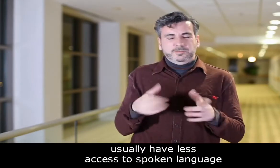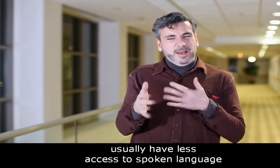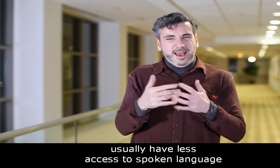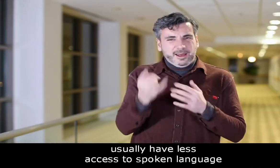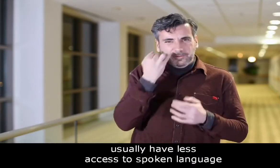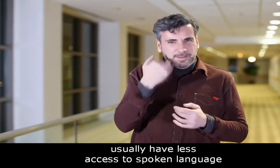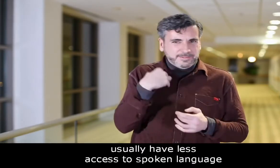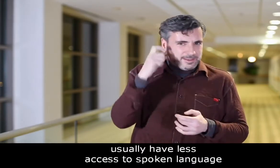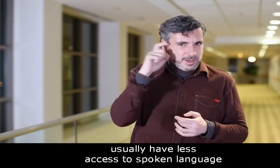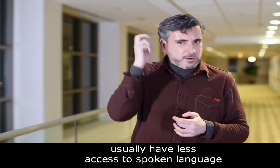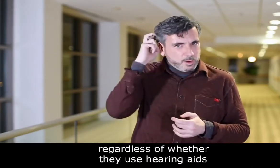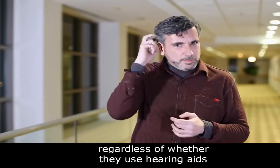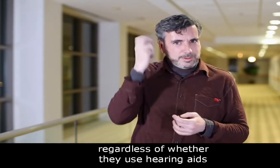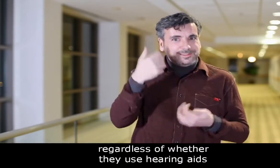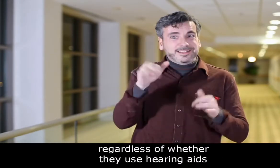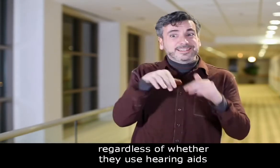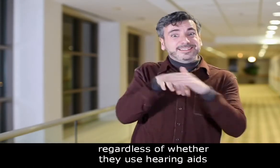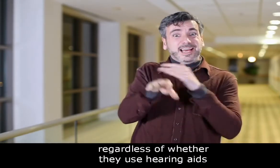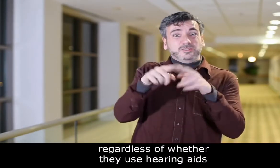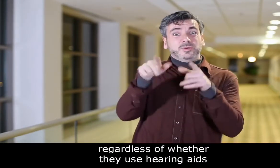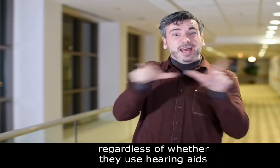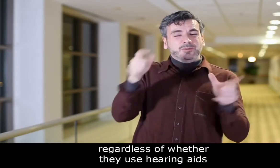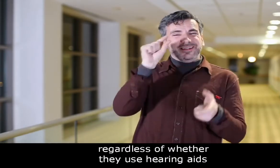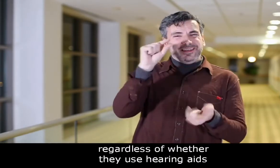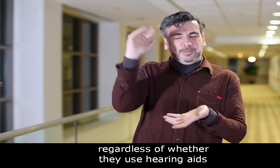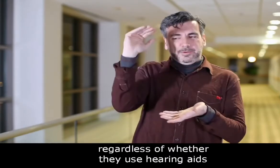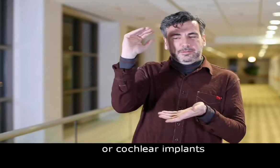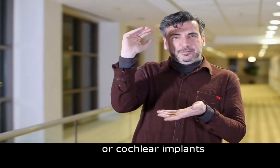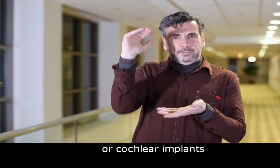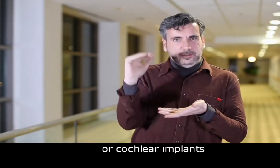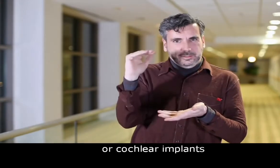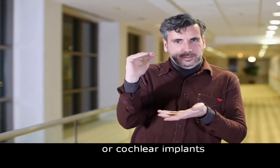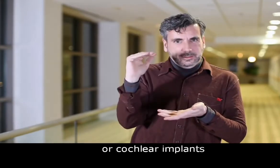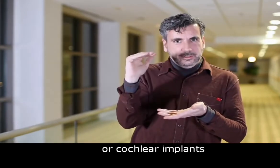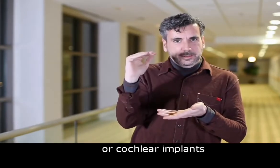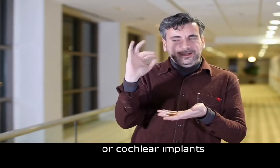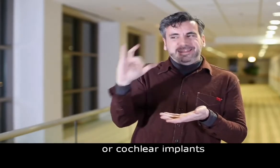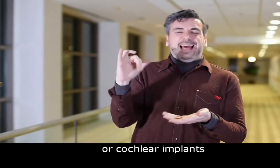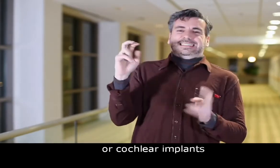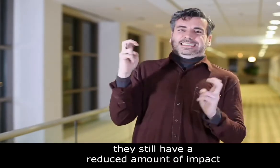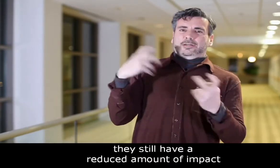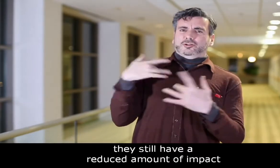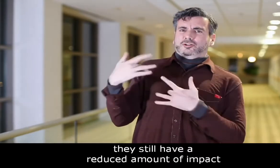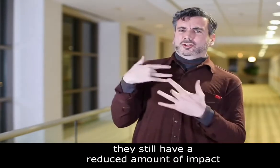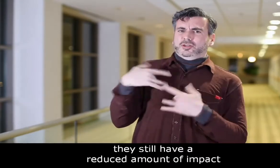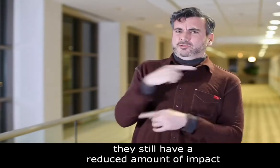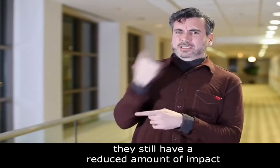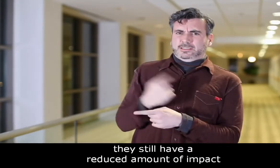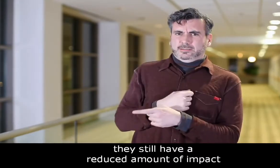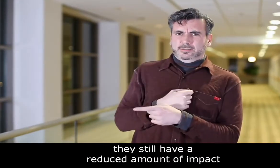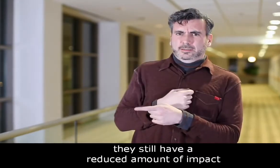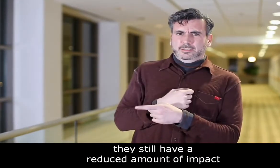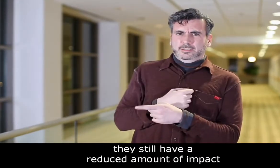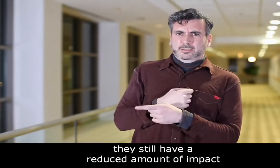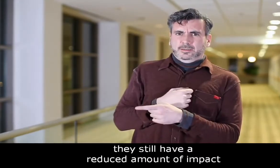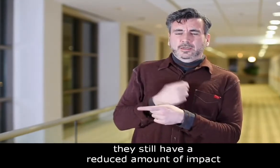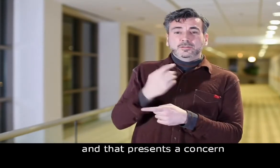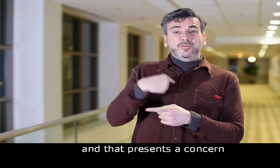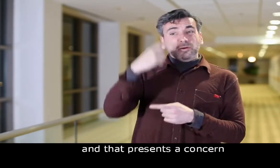spoken language. Regardless of whether they use hearing aids or cochlear implants, they still have a reduced amount of impact. And that presents